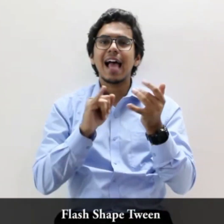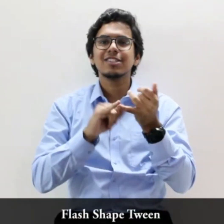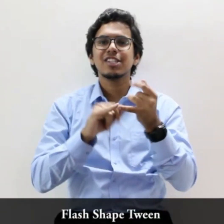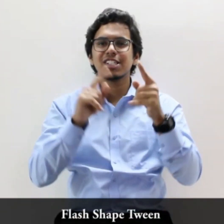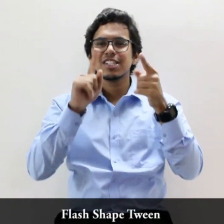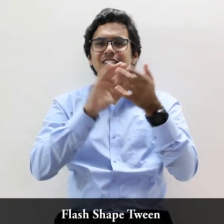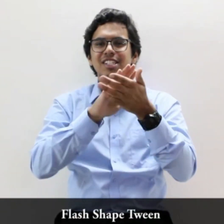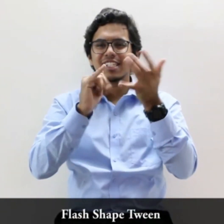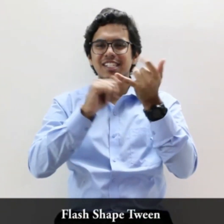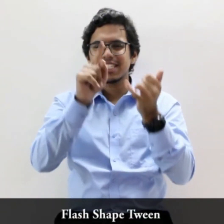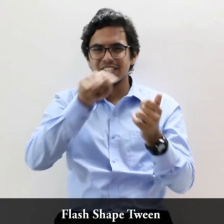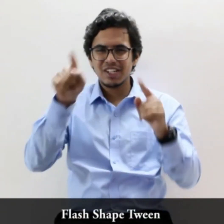Flash Shape Tween.